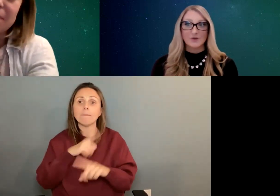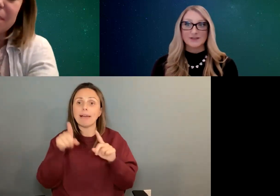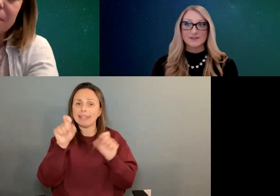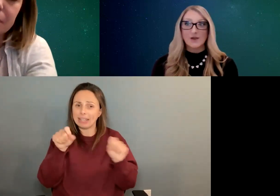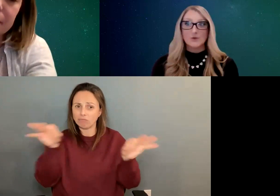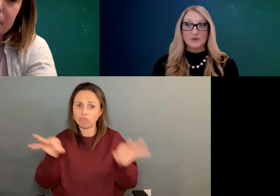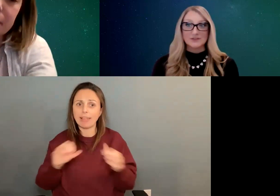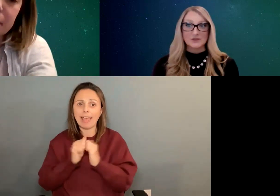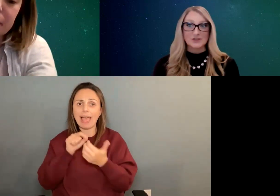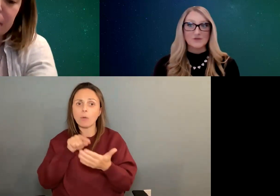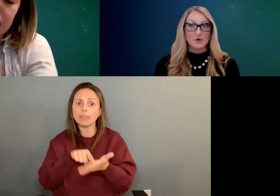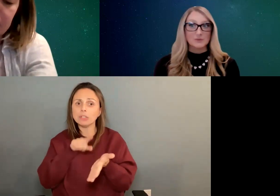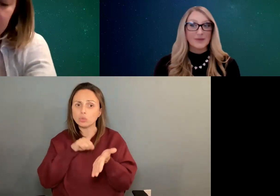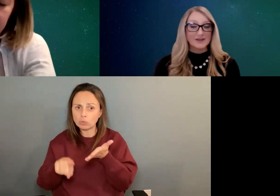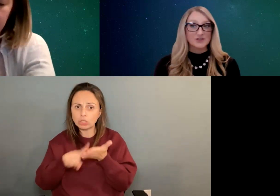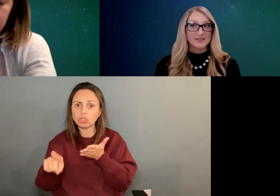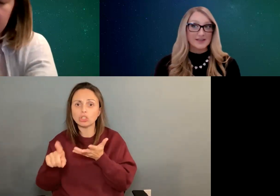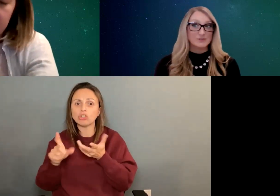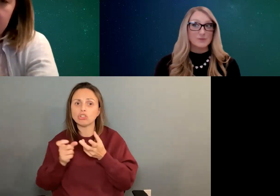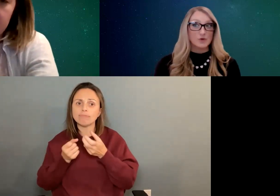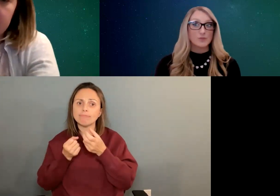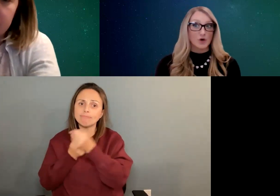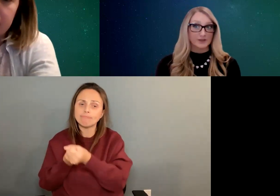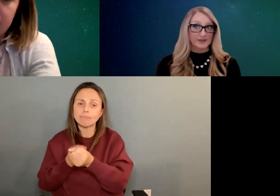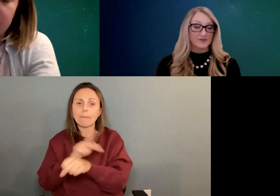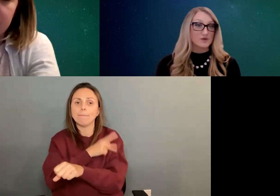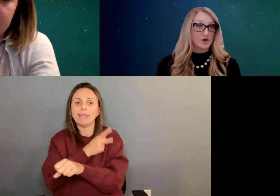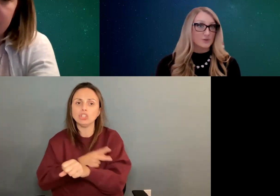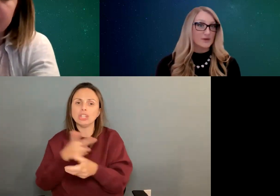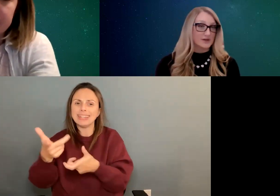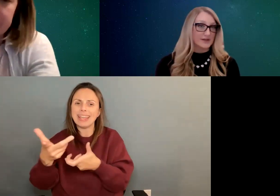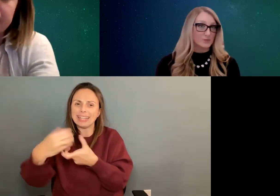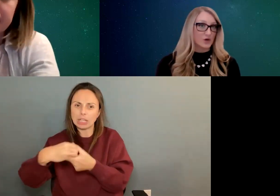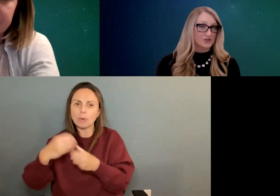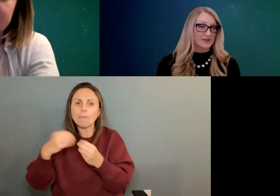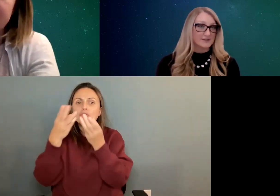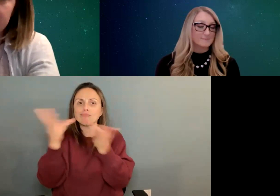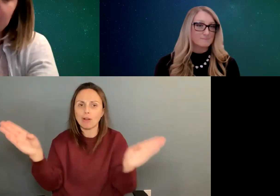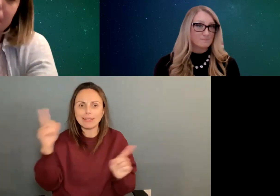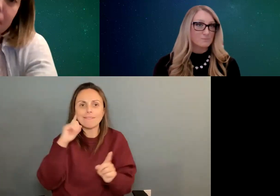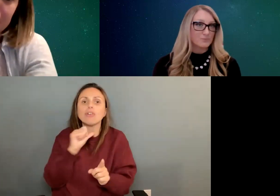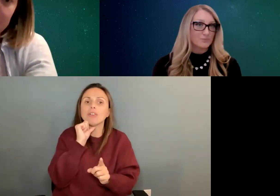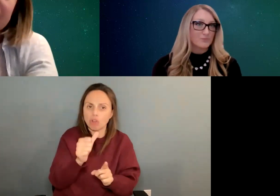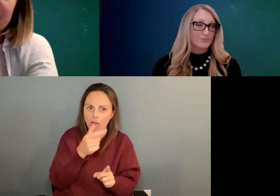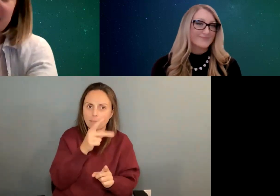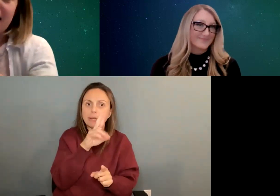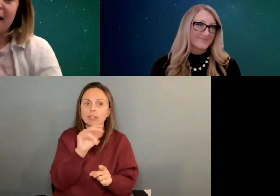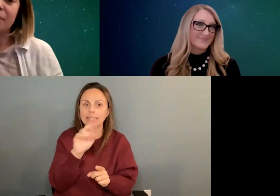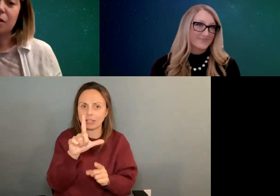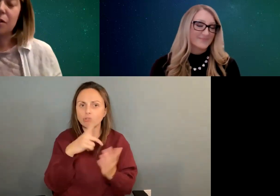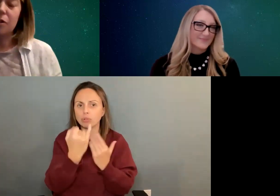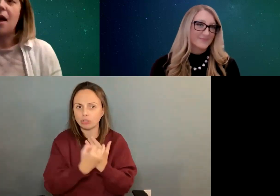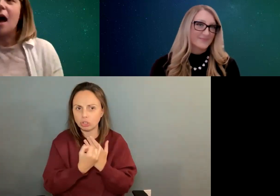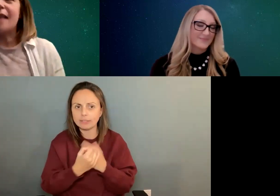to how this research informs patient engagement more broadly for non-perinatal projects?